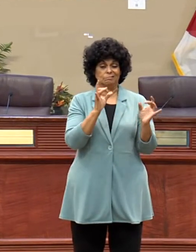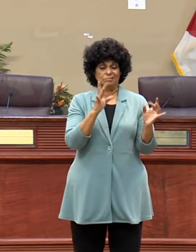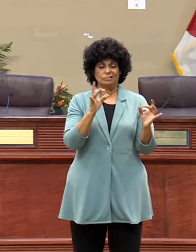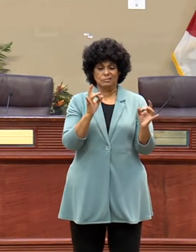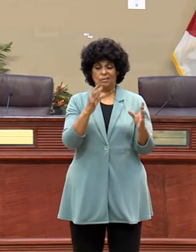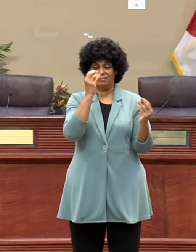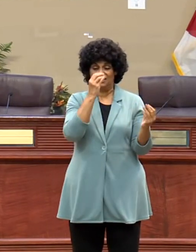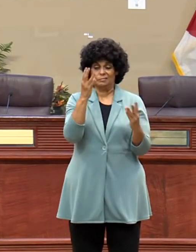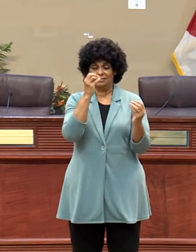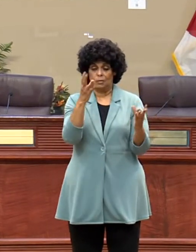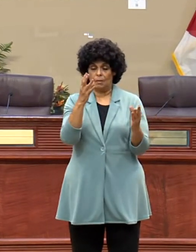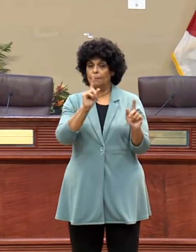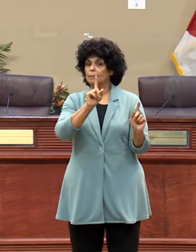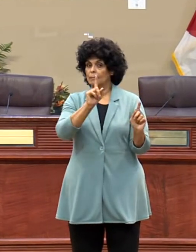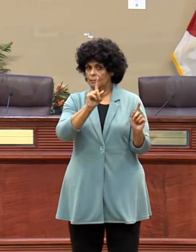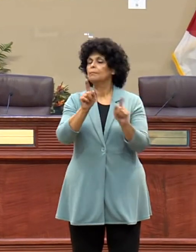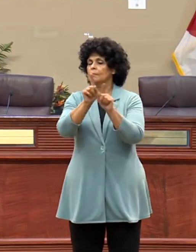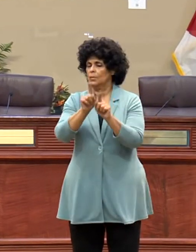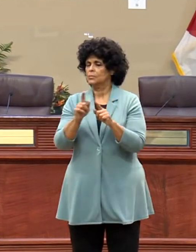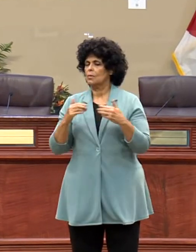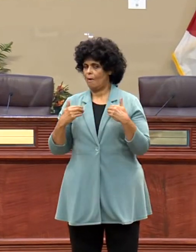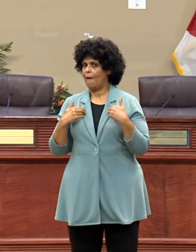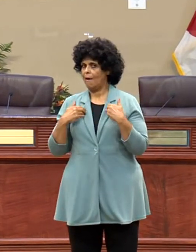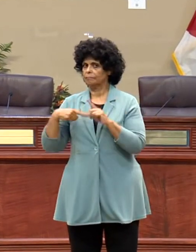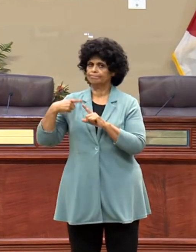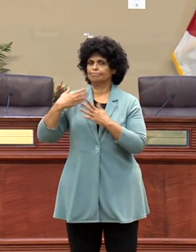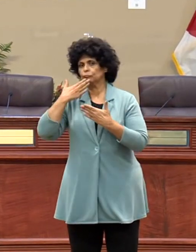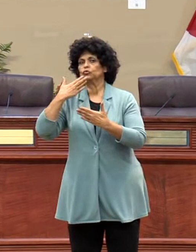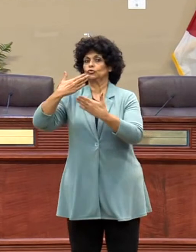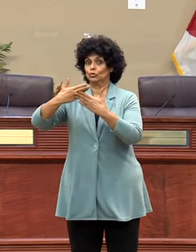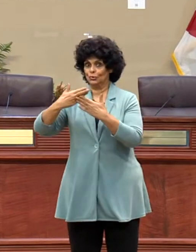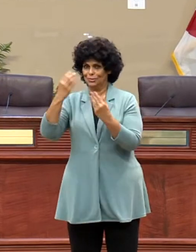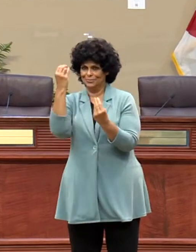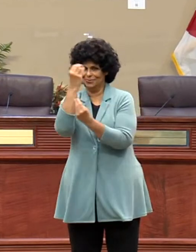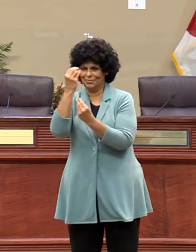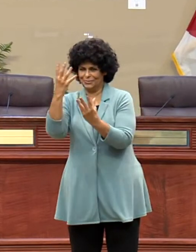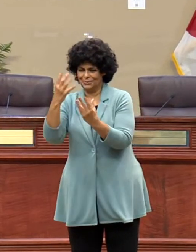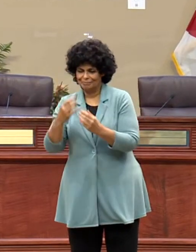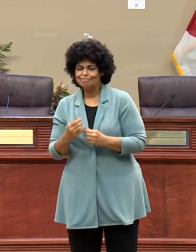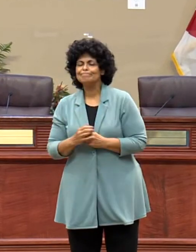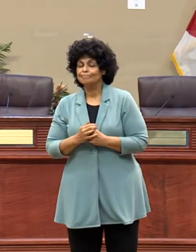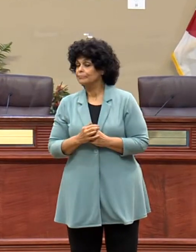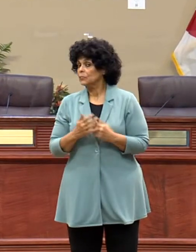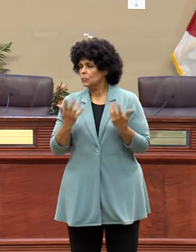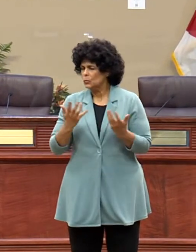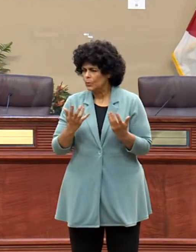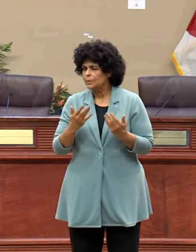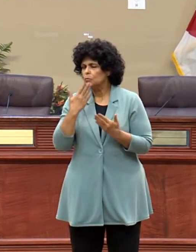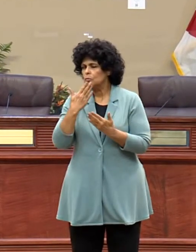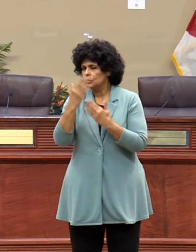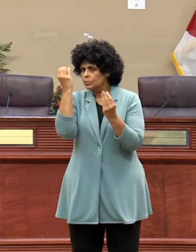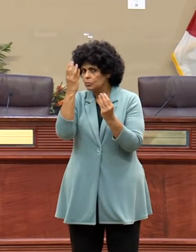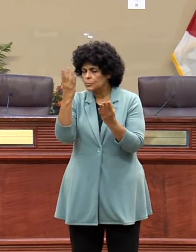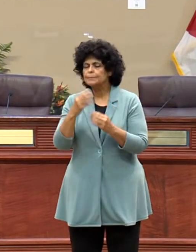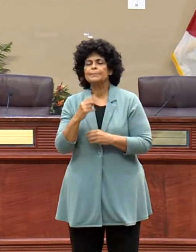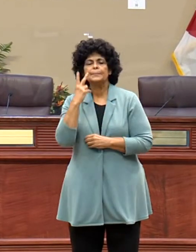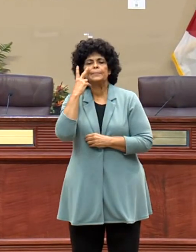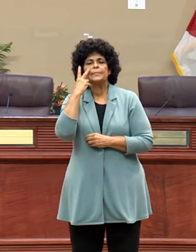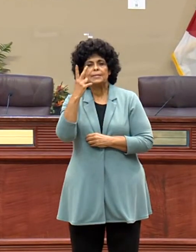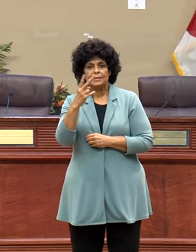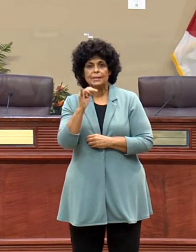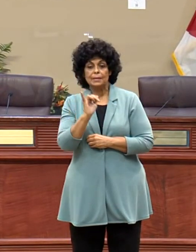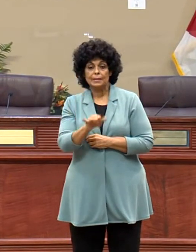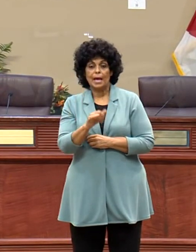good news is that we are seeing a slight decline in the gene copies per